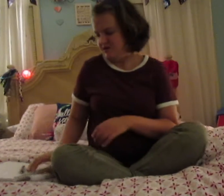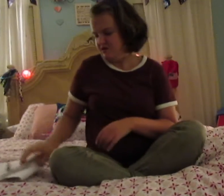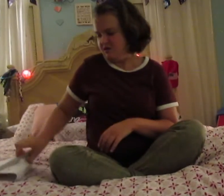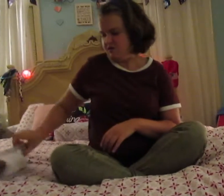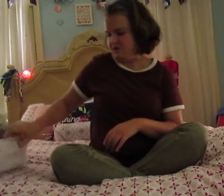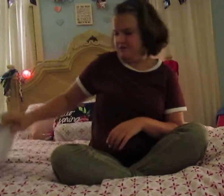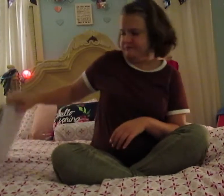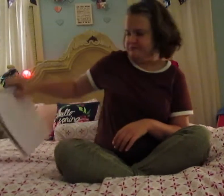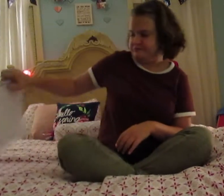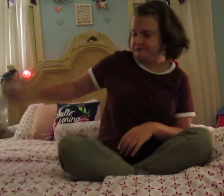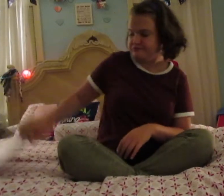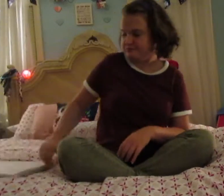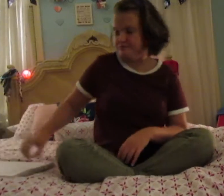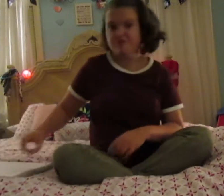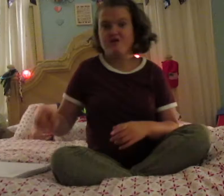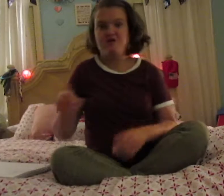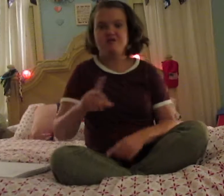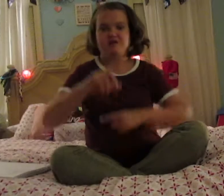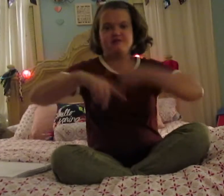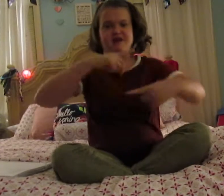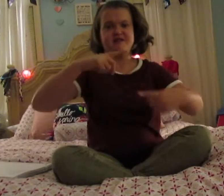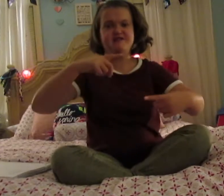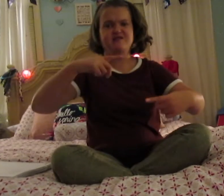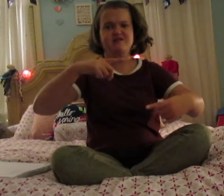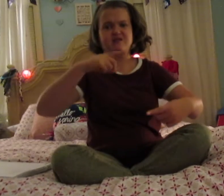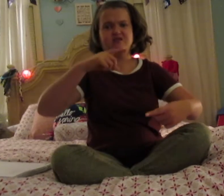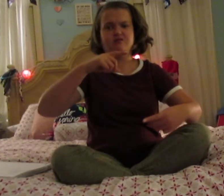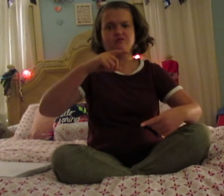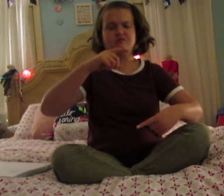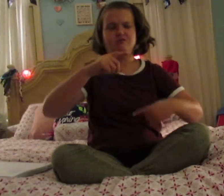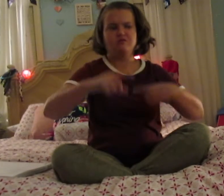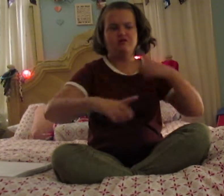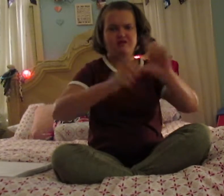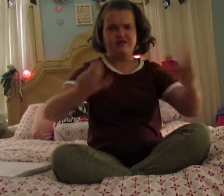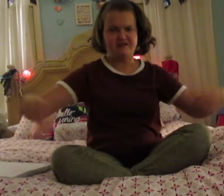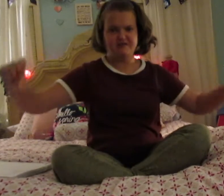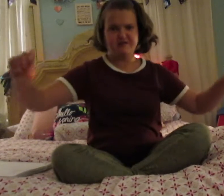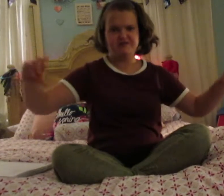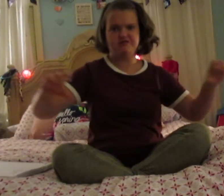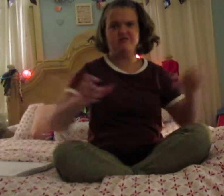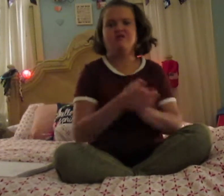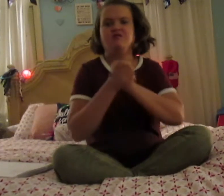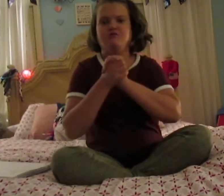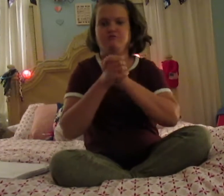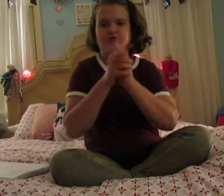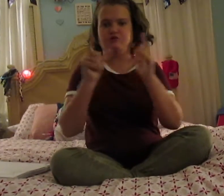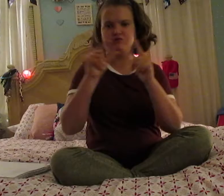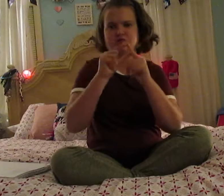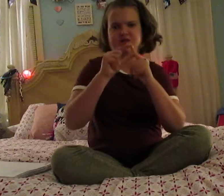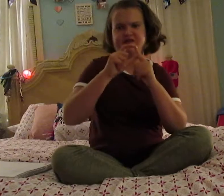So, the sign language was, I